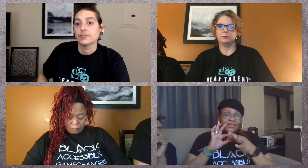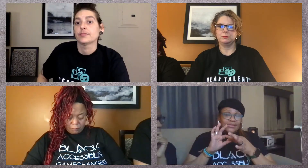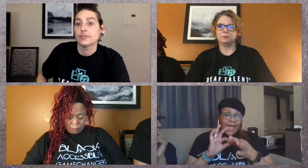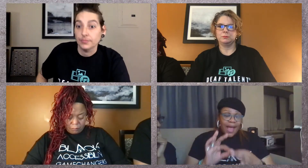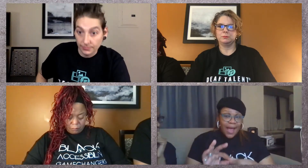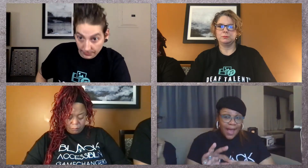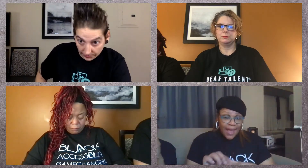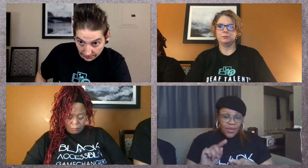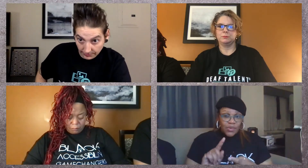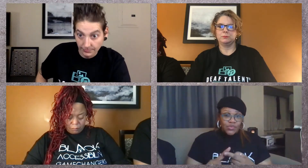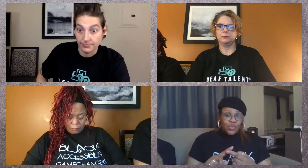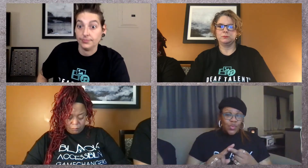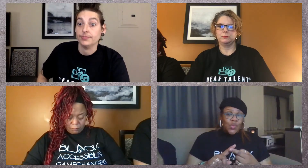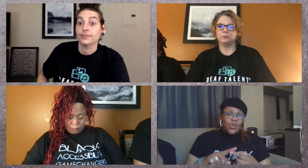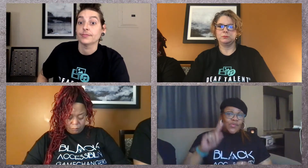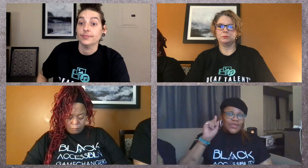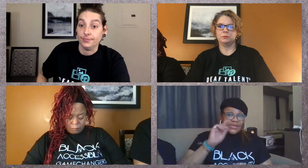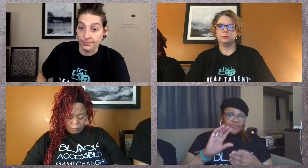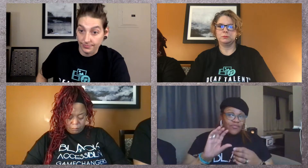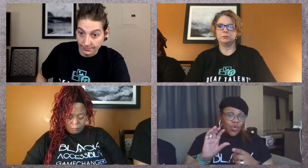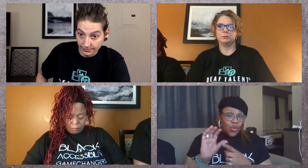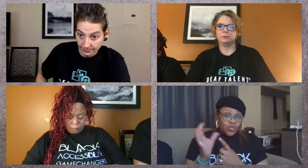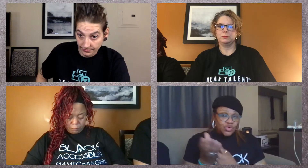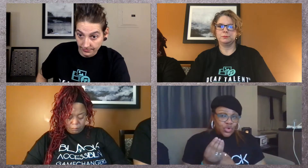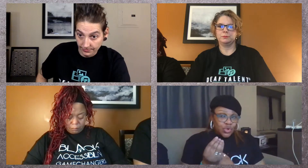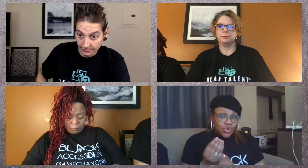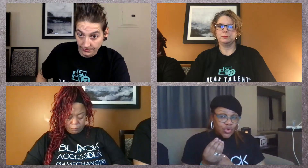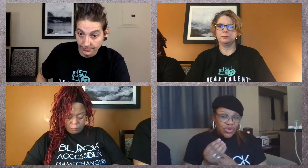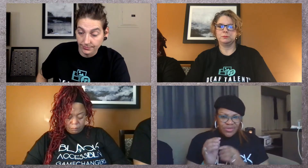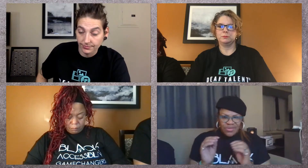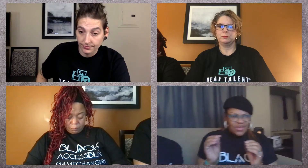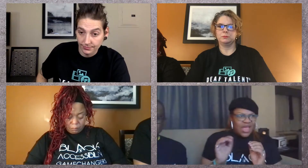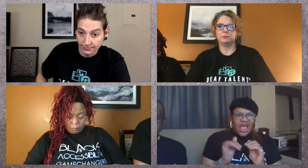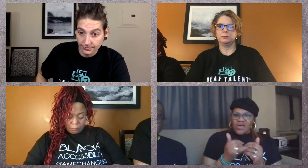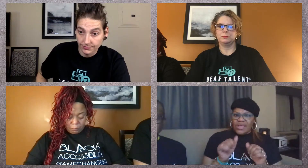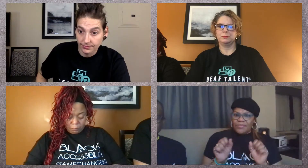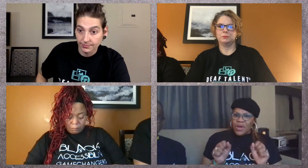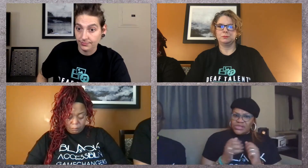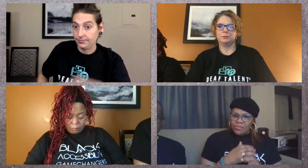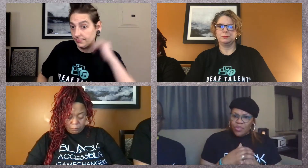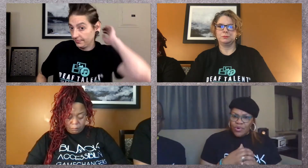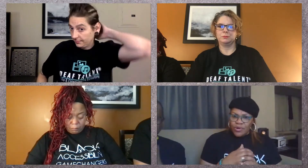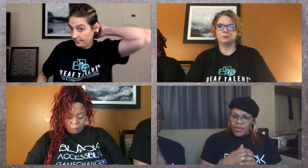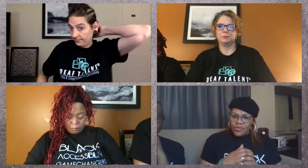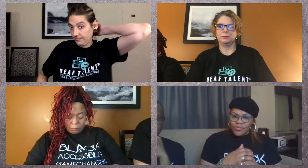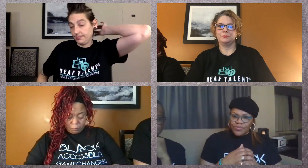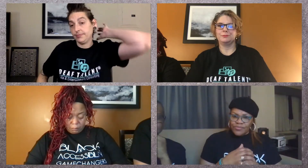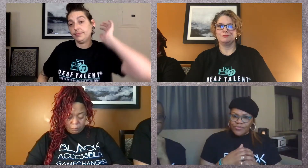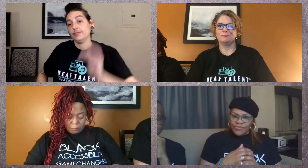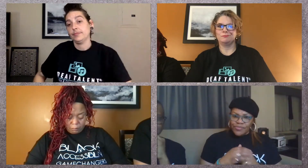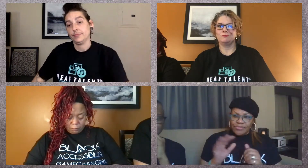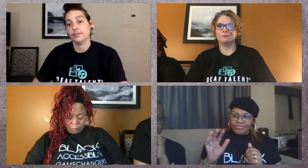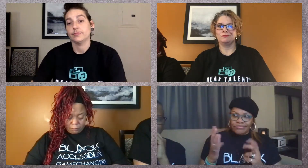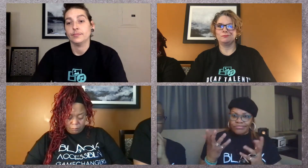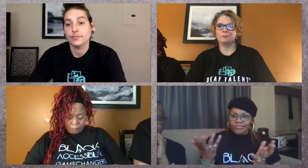White, a white hearing person who has some knowledge of deaf culture.